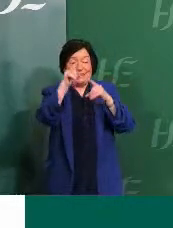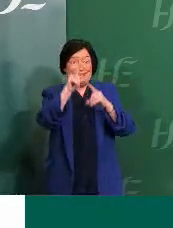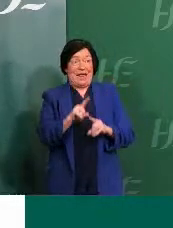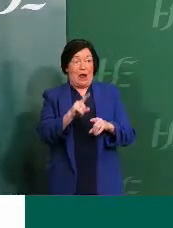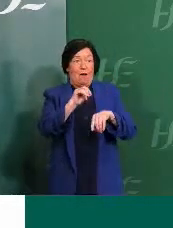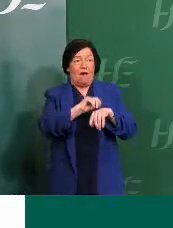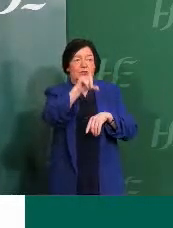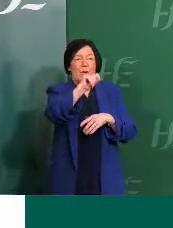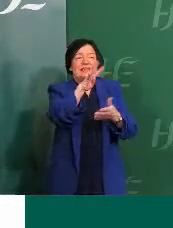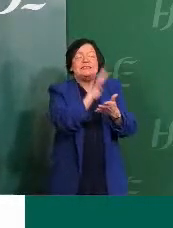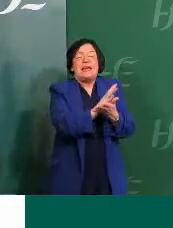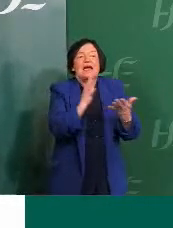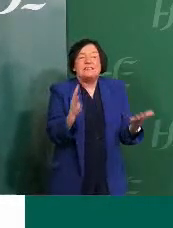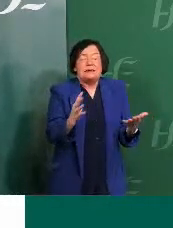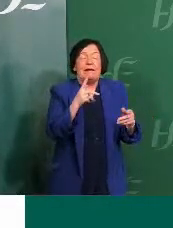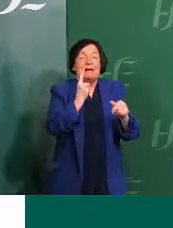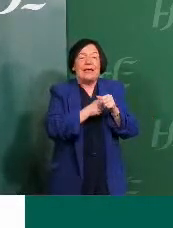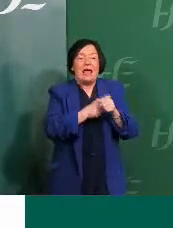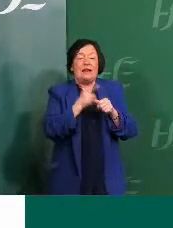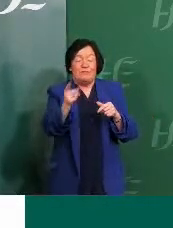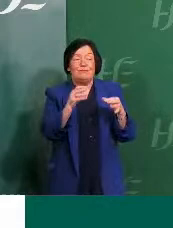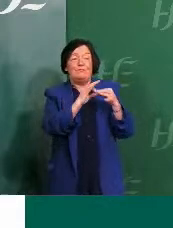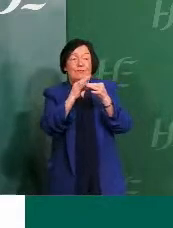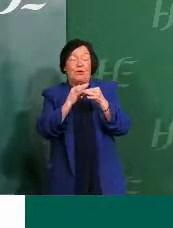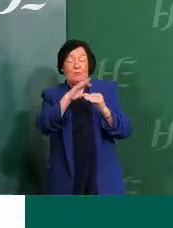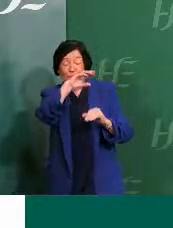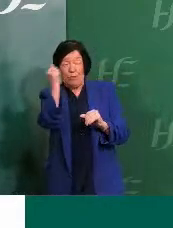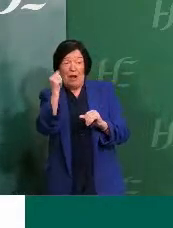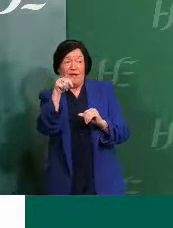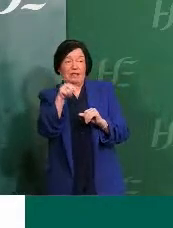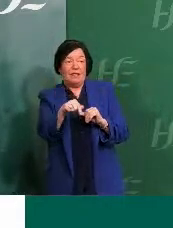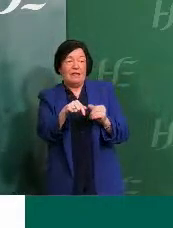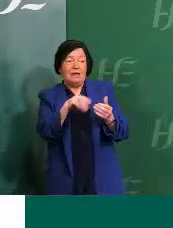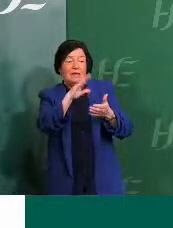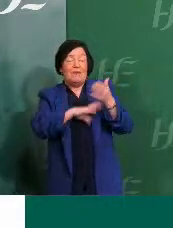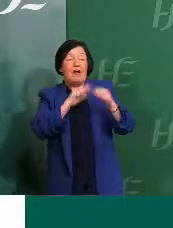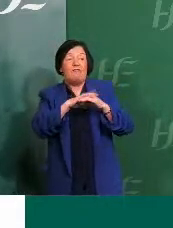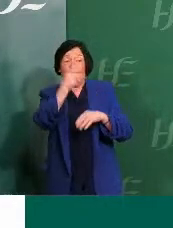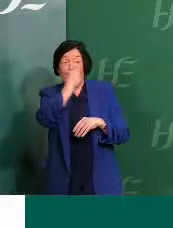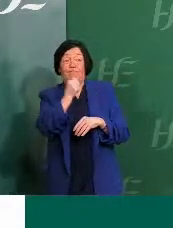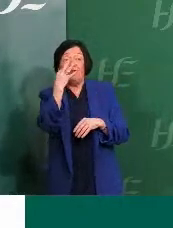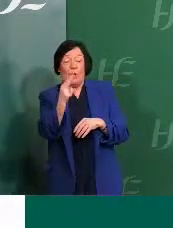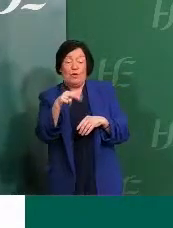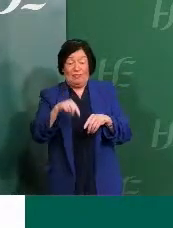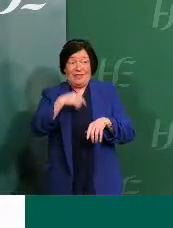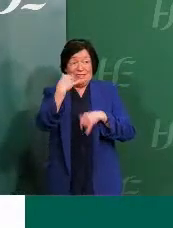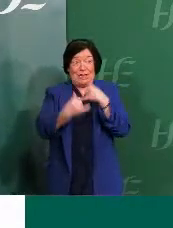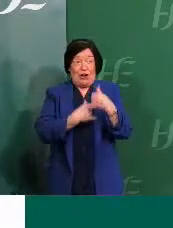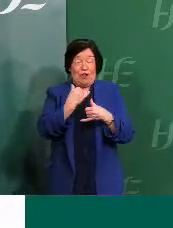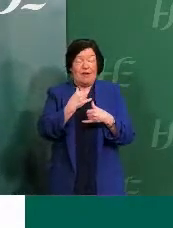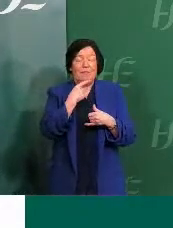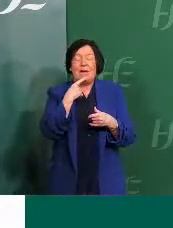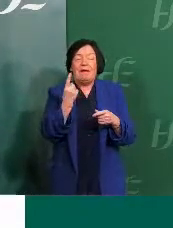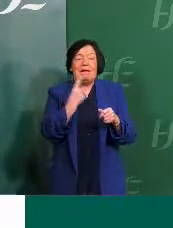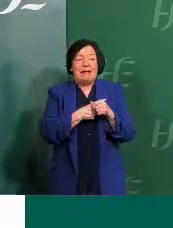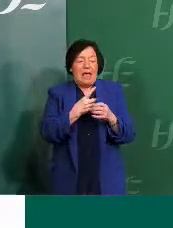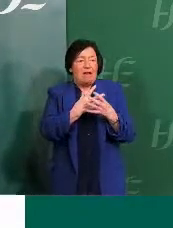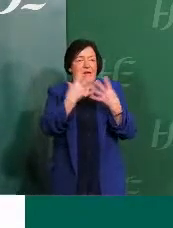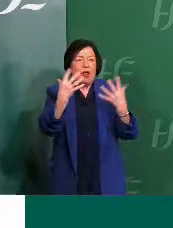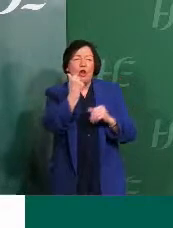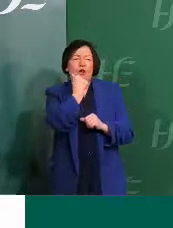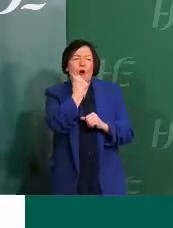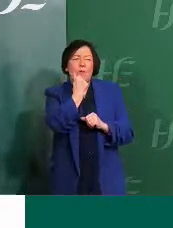on 2019. And again, we would relate that primarily to the absence of flu this year. But again, a significant